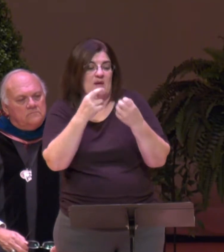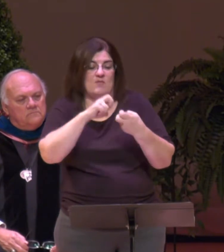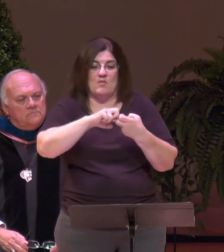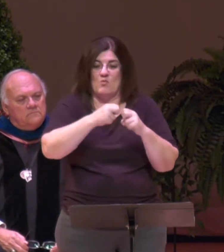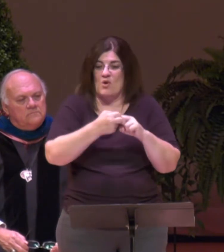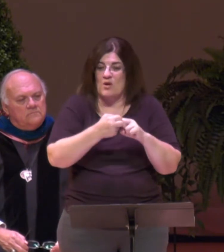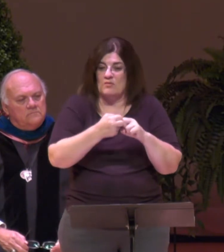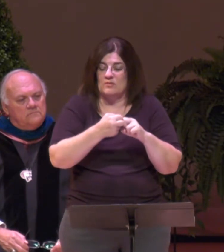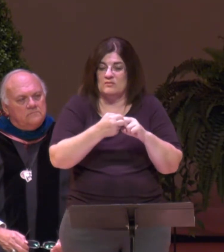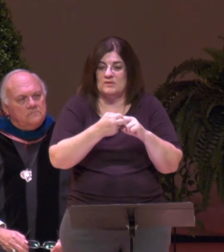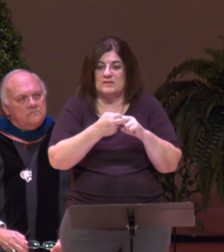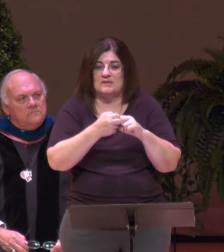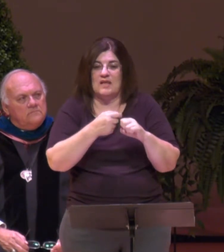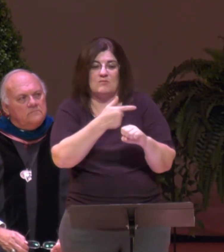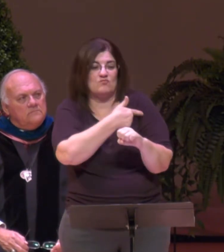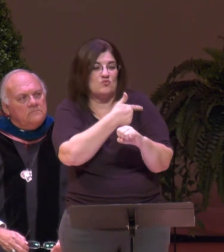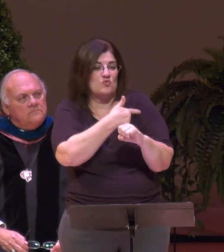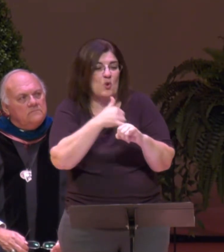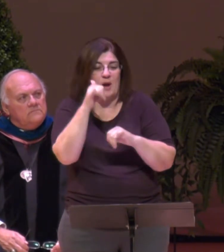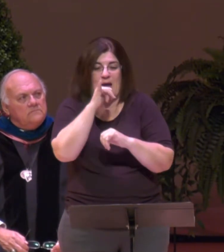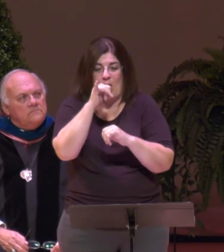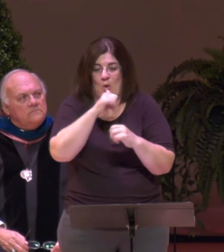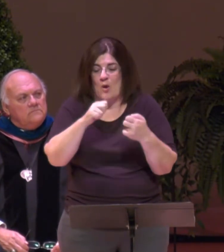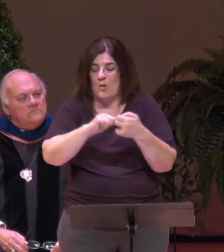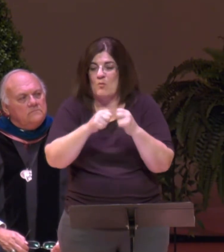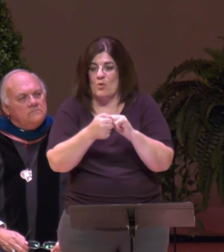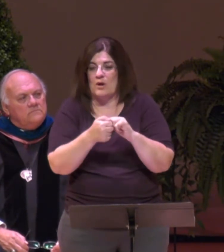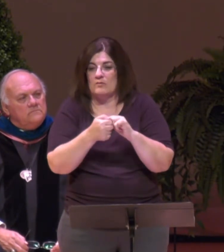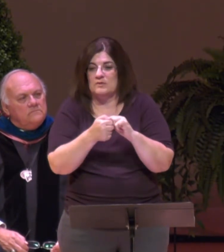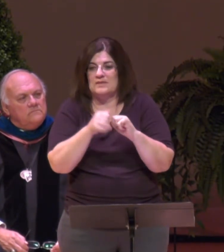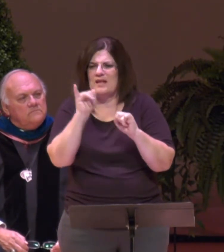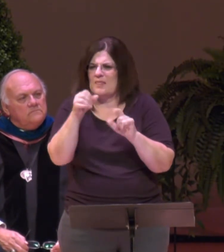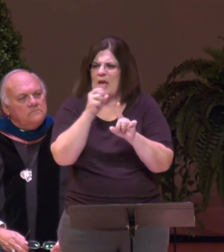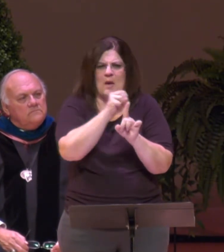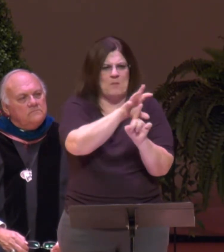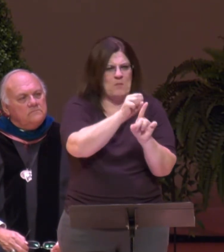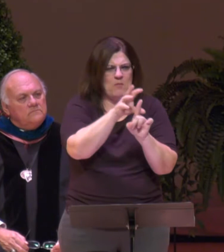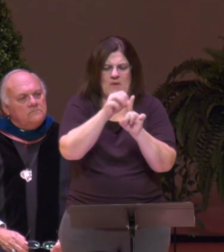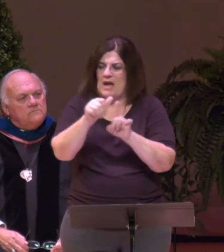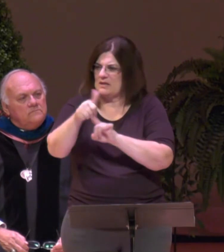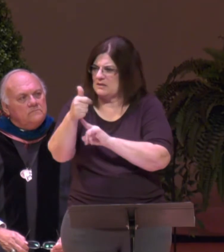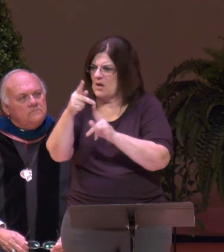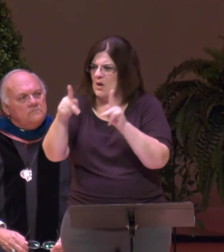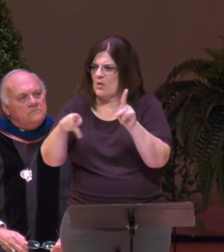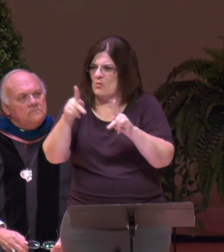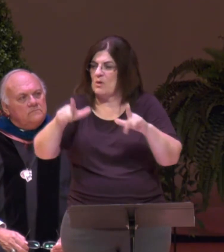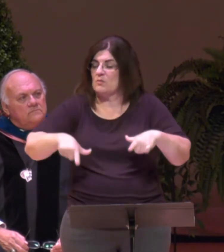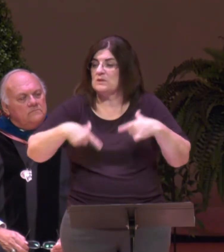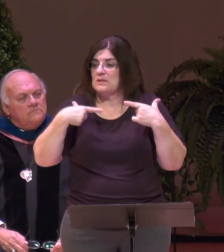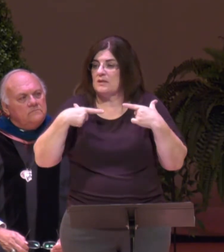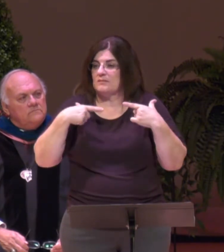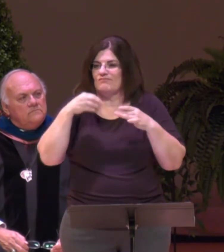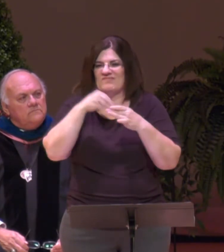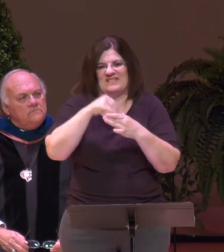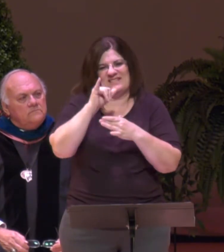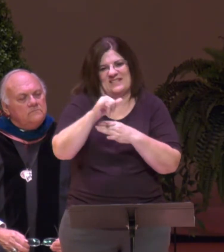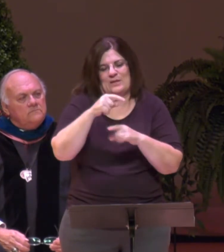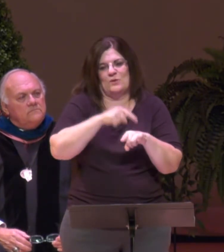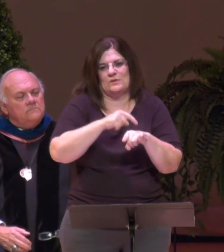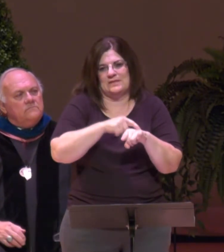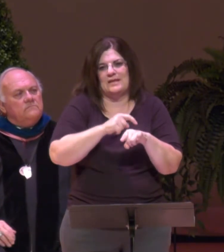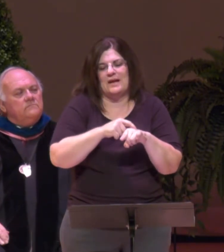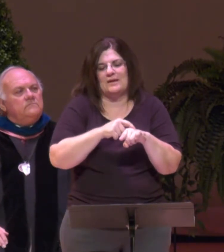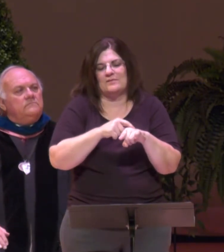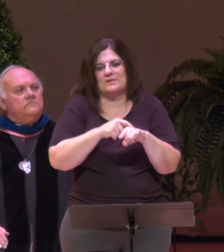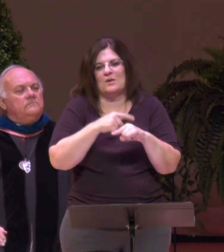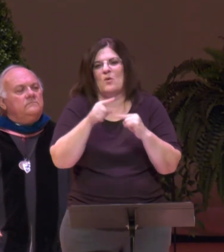abuse. But not only are our own lives impacted, but the lives of those around us. It's in these times of tempest and angst,